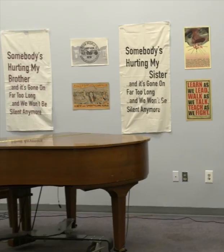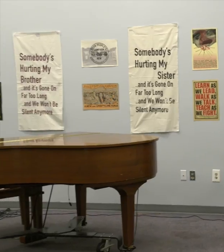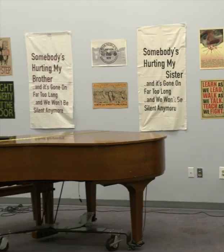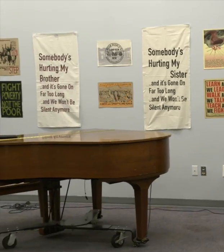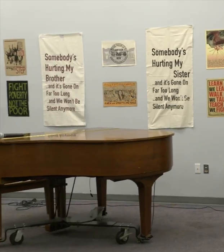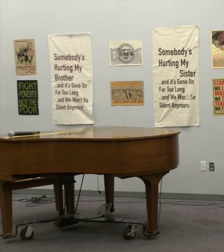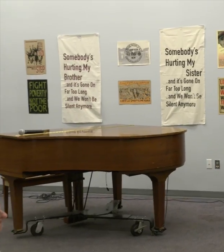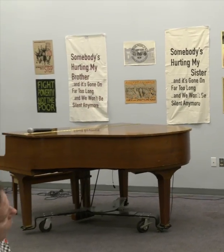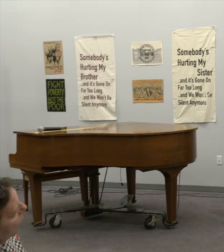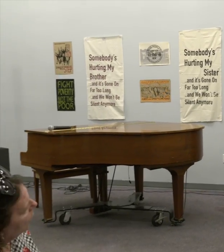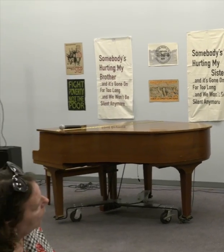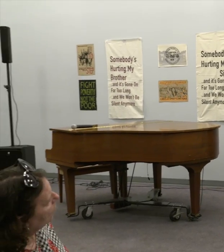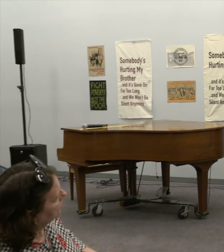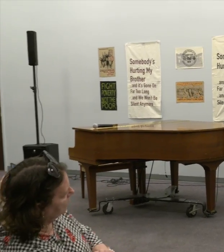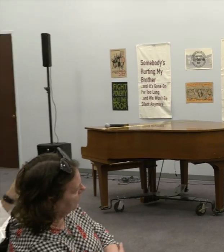Wade in the